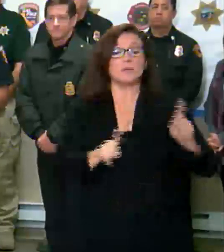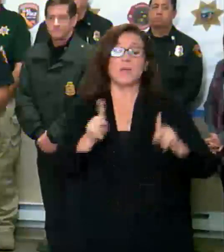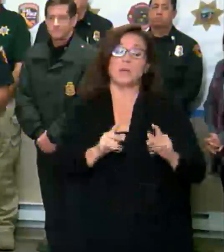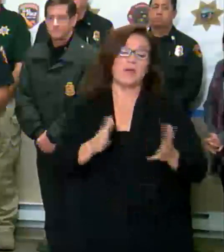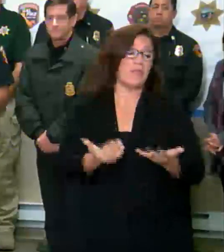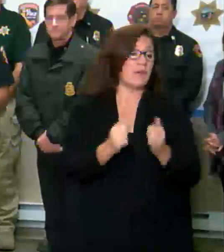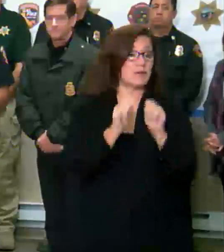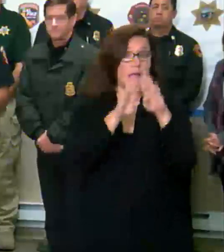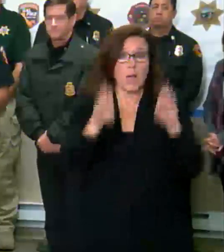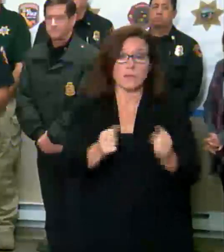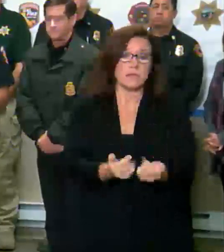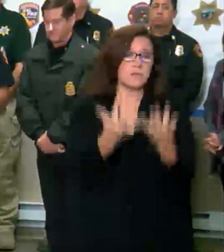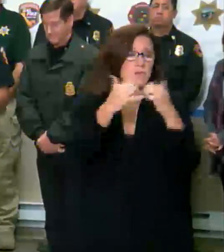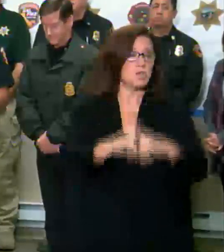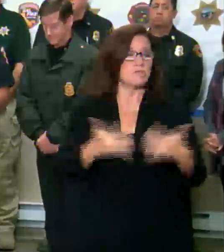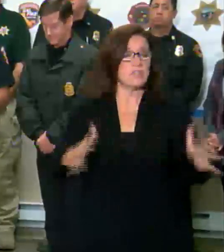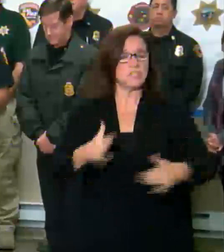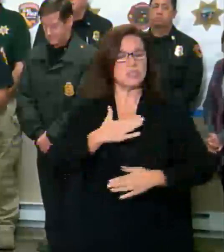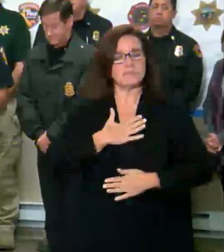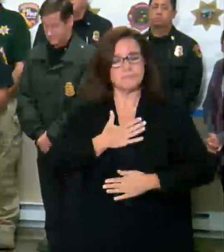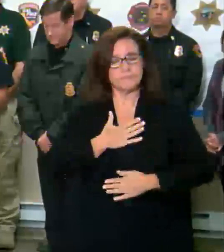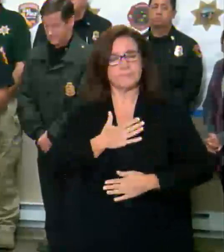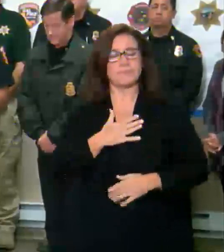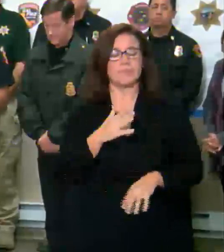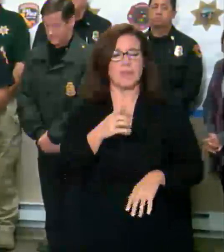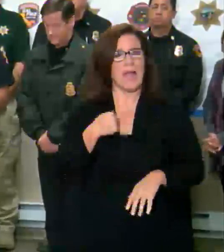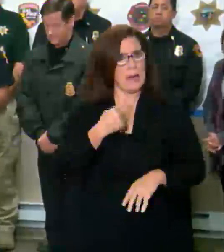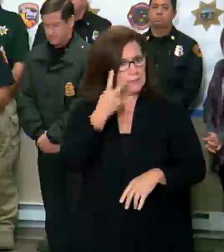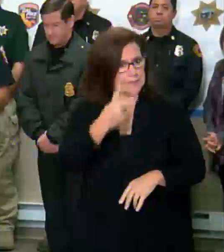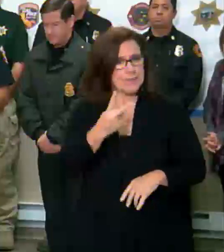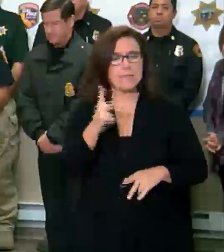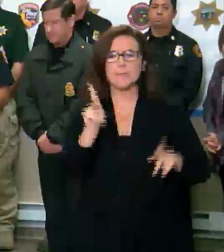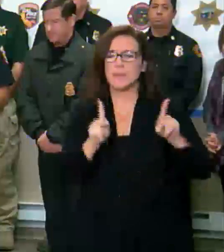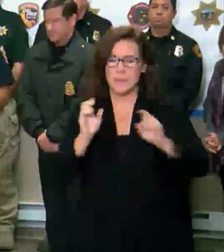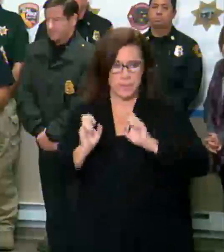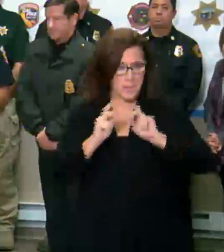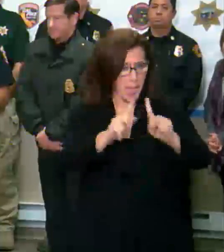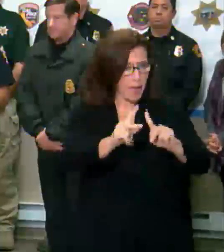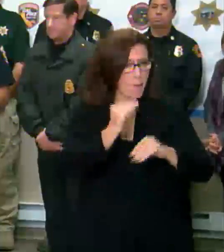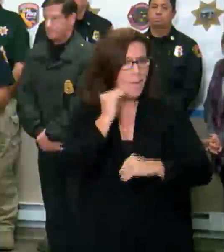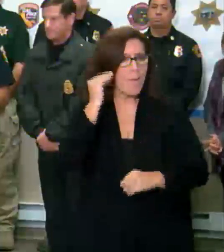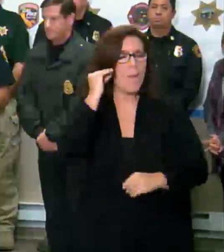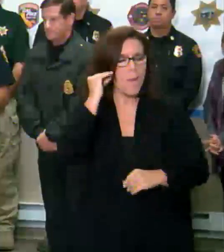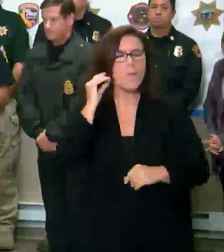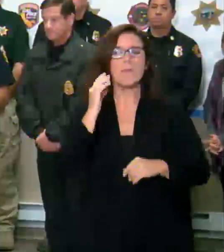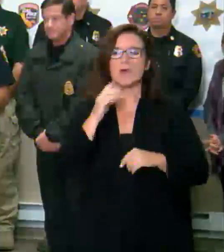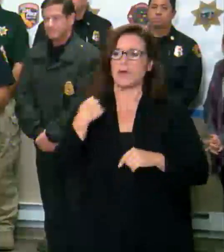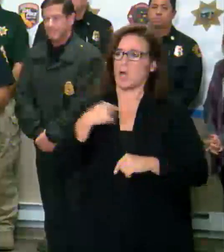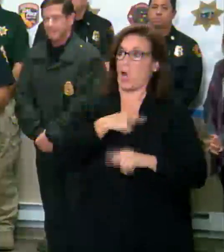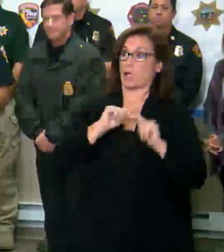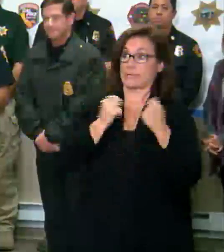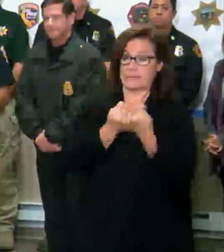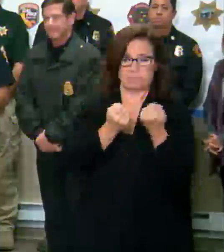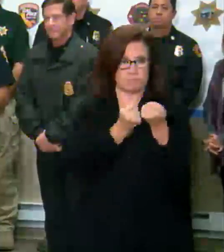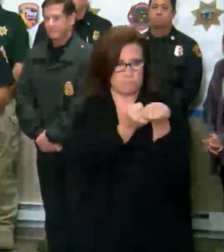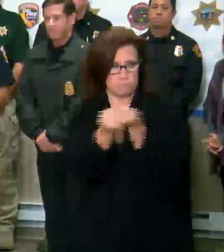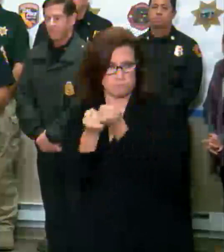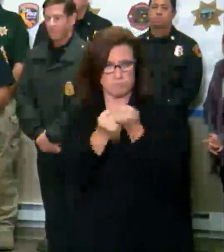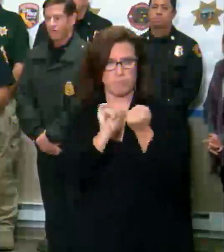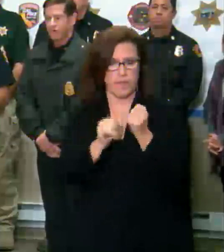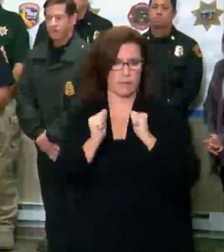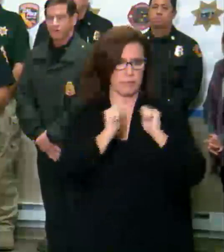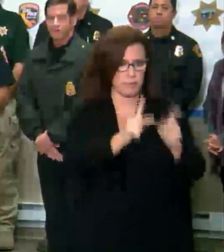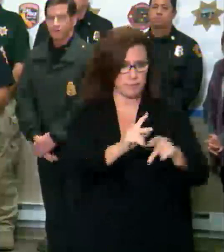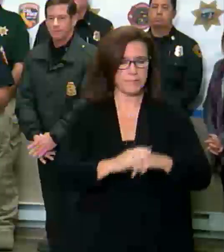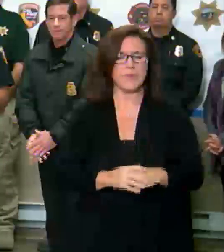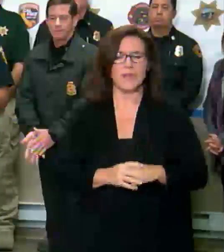homes, and so it's good to begin to see the repopulation occurring and the team's support to that. This is December. Shouldn't be